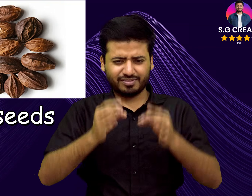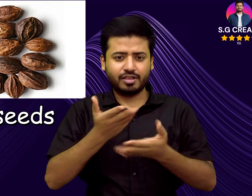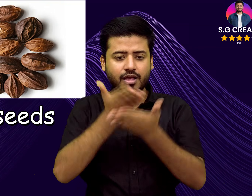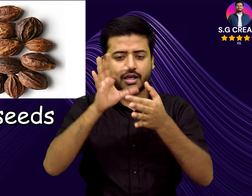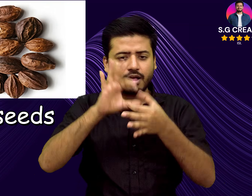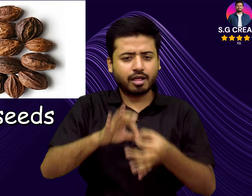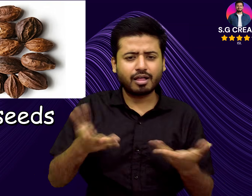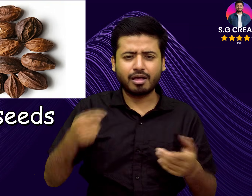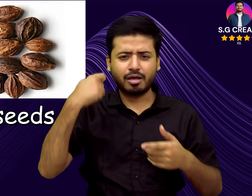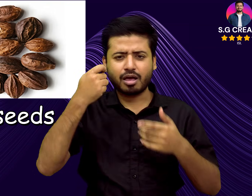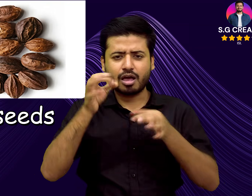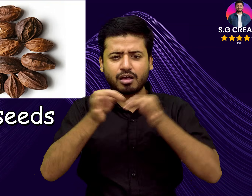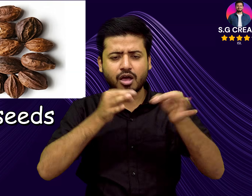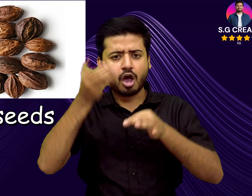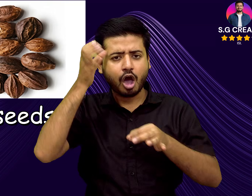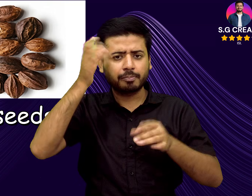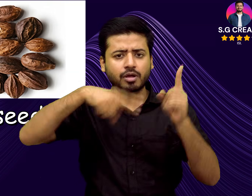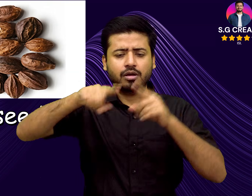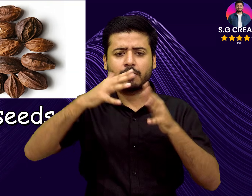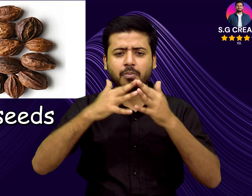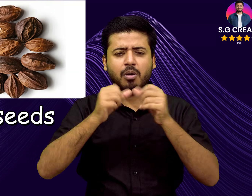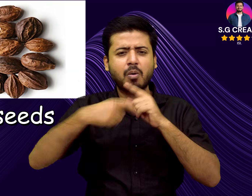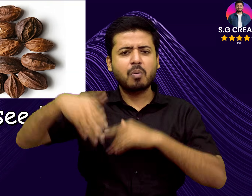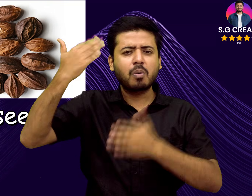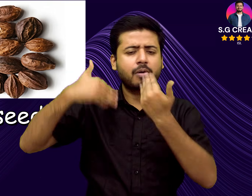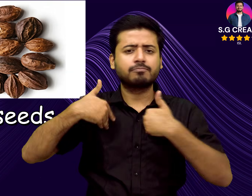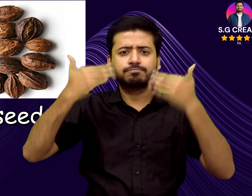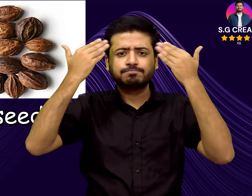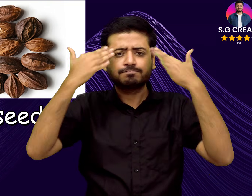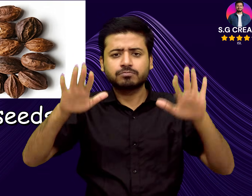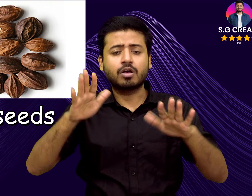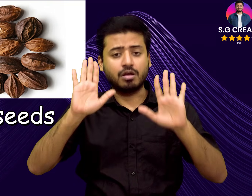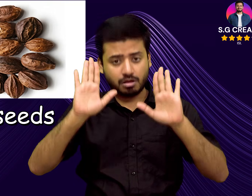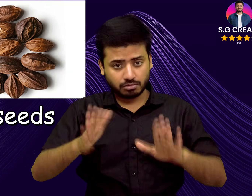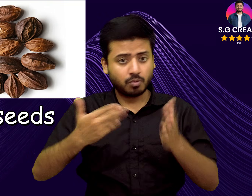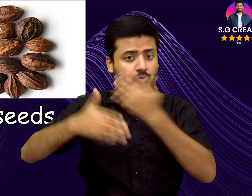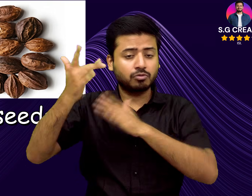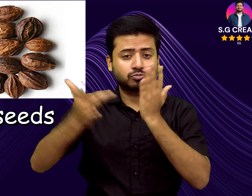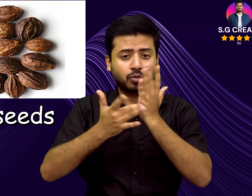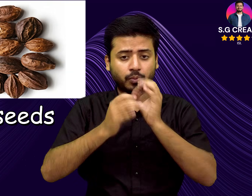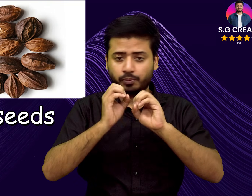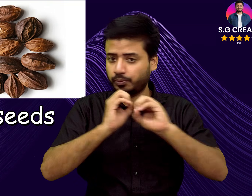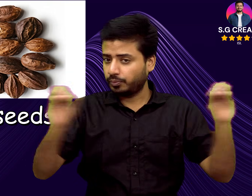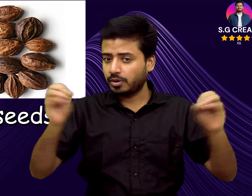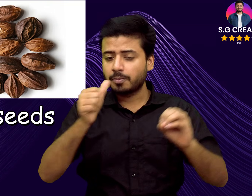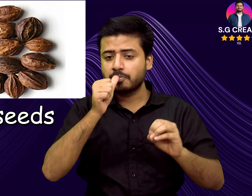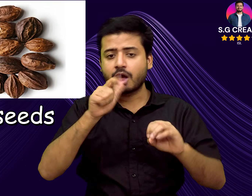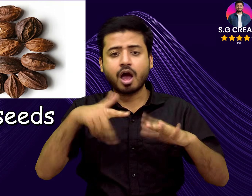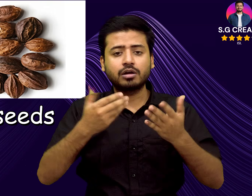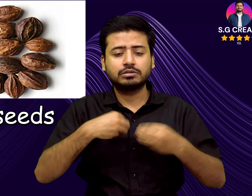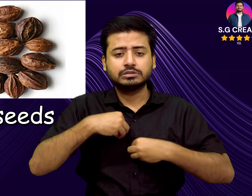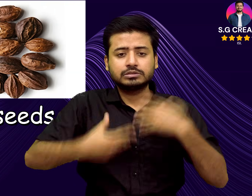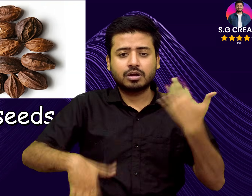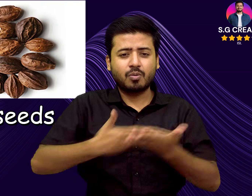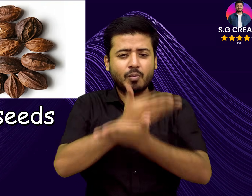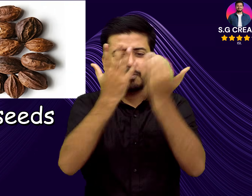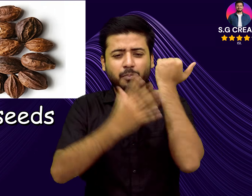sand must be thoroughly washed beforehand. This acts as a microfilter. Wood charcoal. Activated charcoal